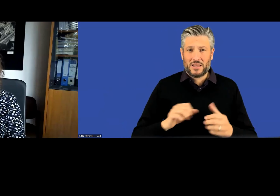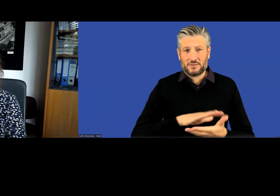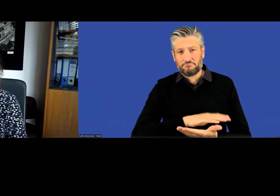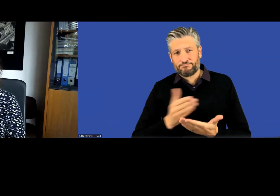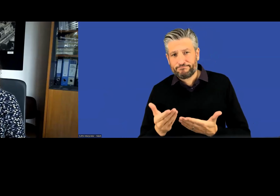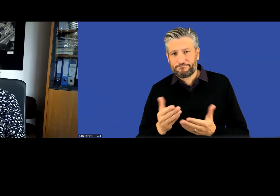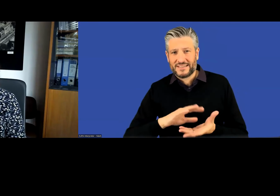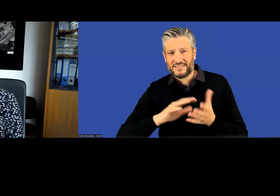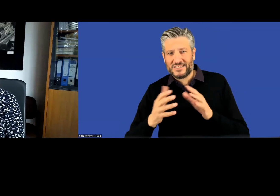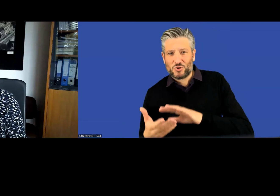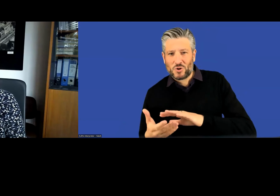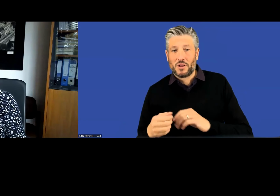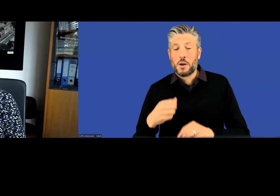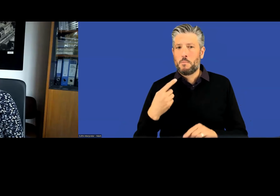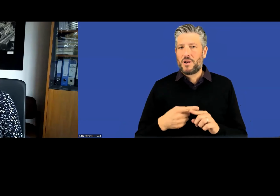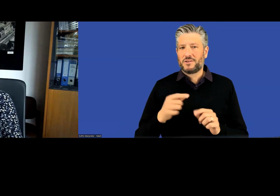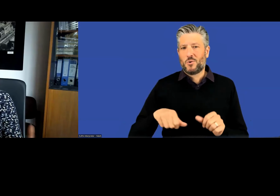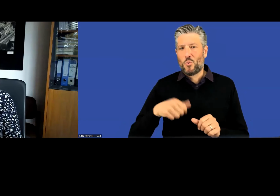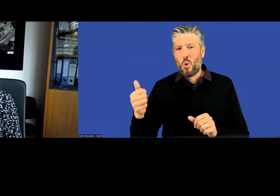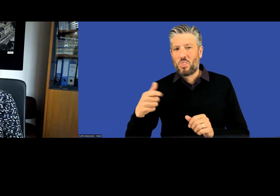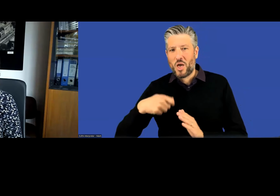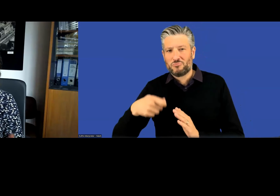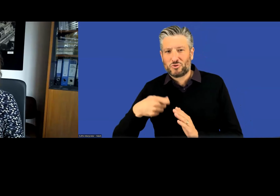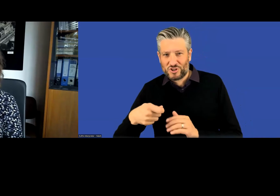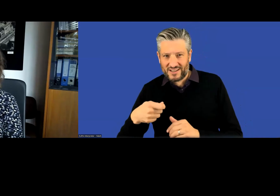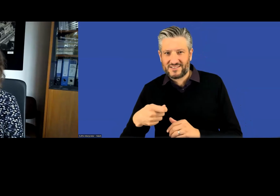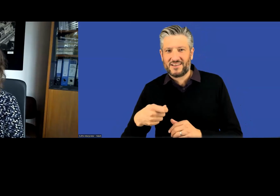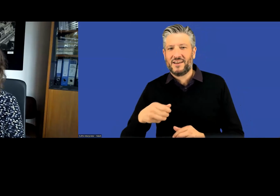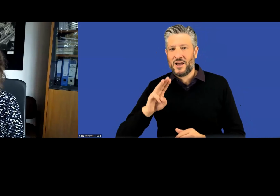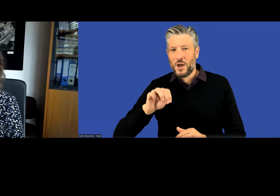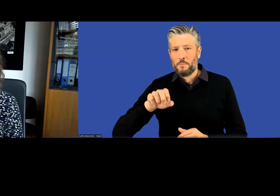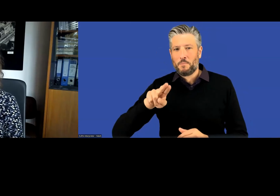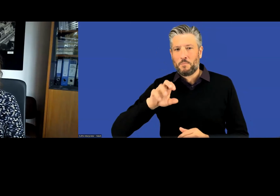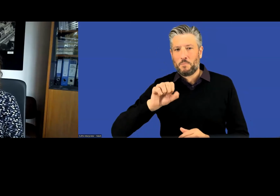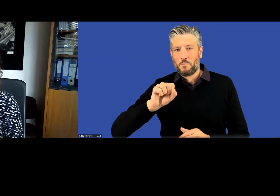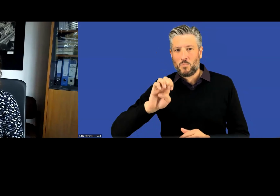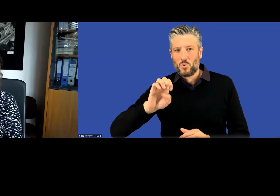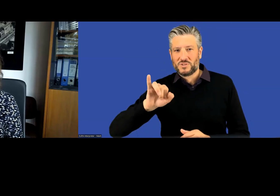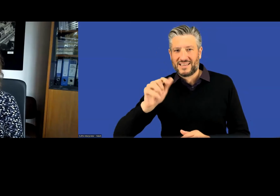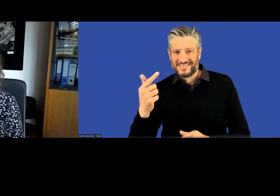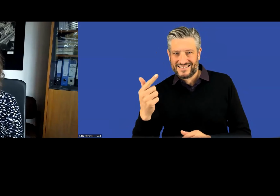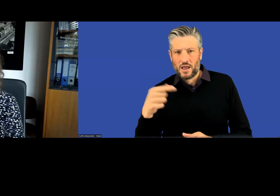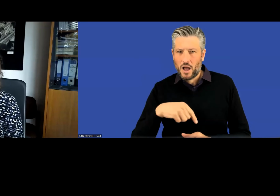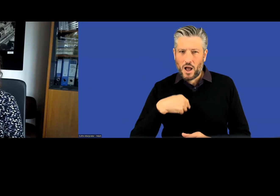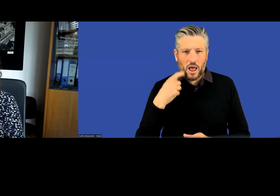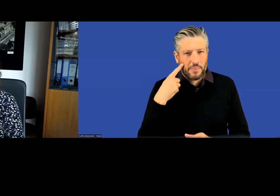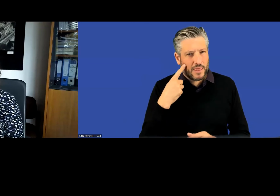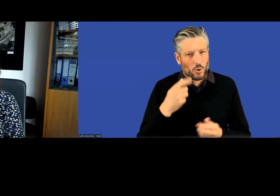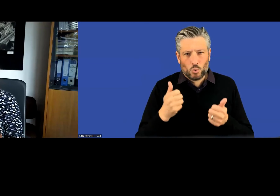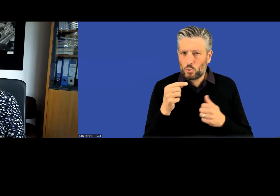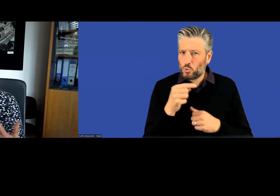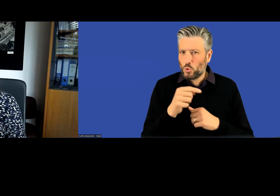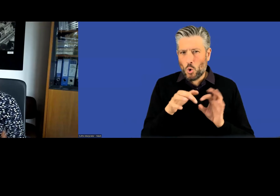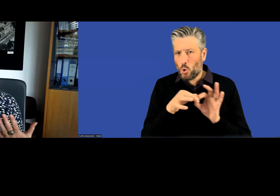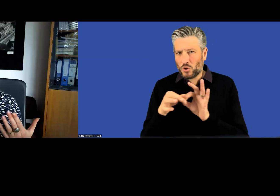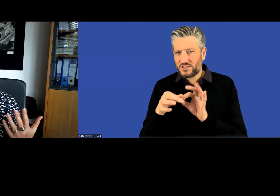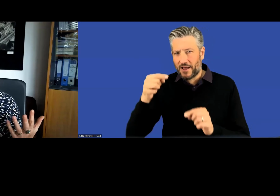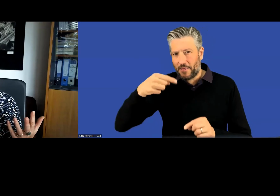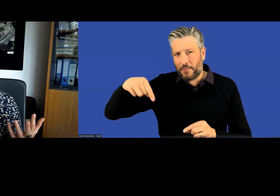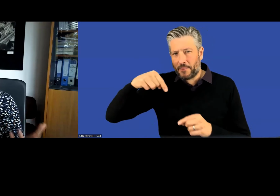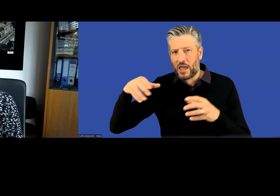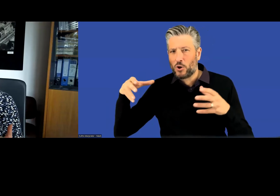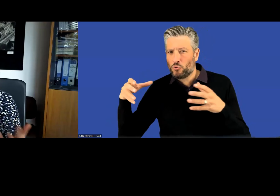music project, contact those responsible for Europeana or for digital cultural heritage in the Commission. And as these